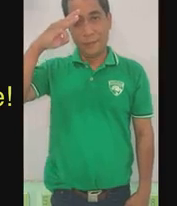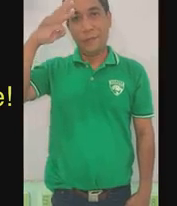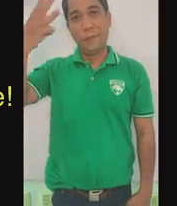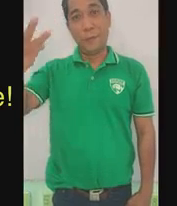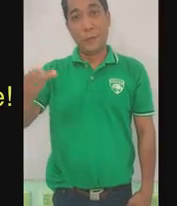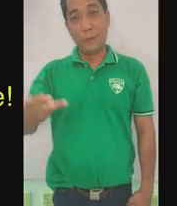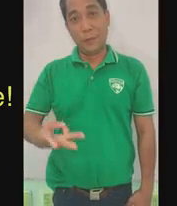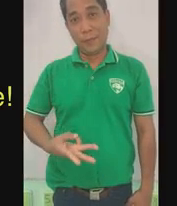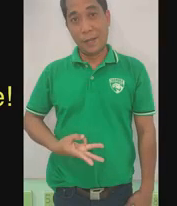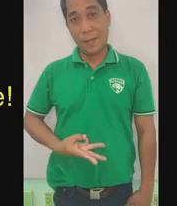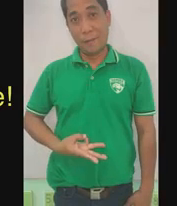welcome